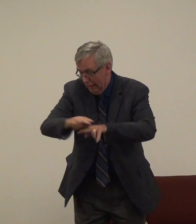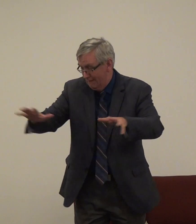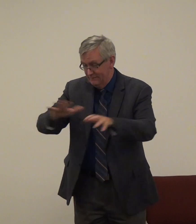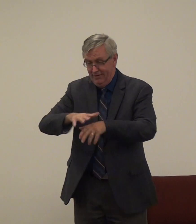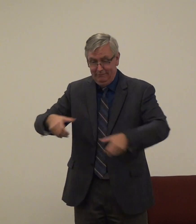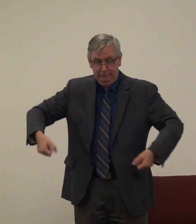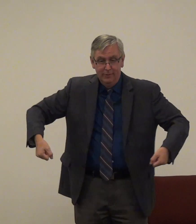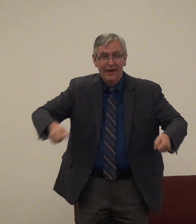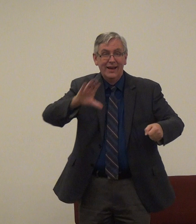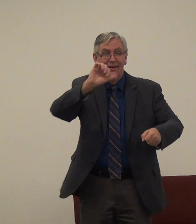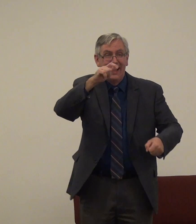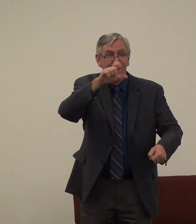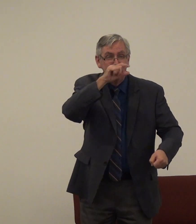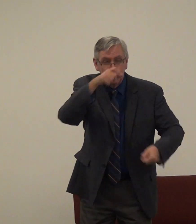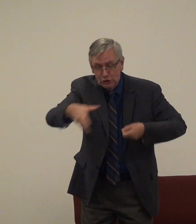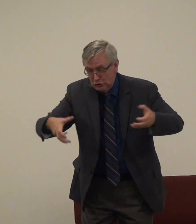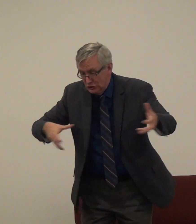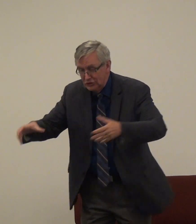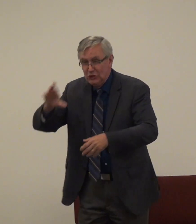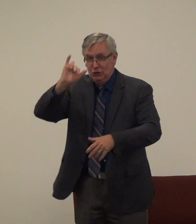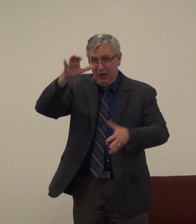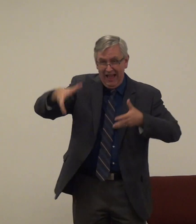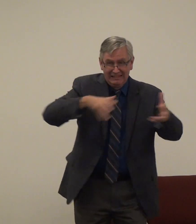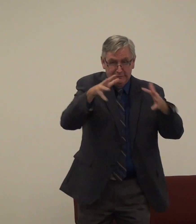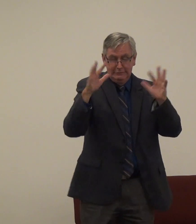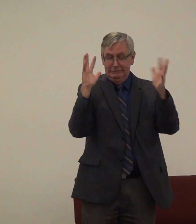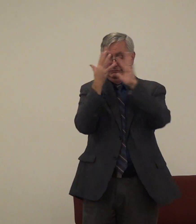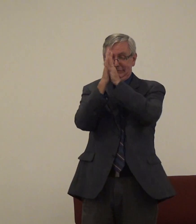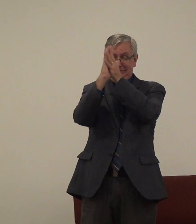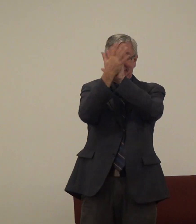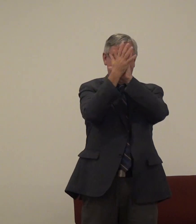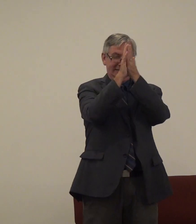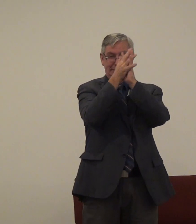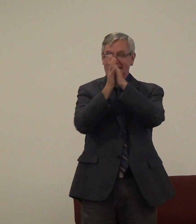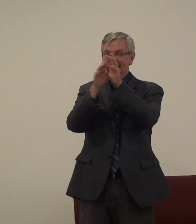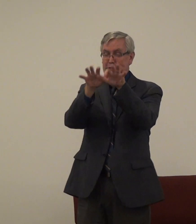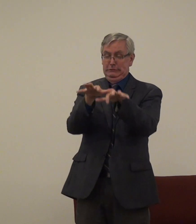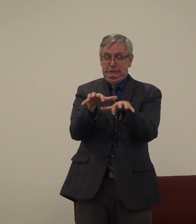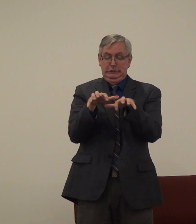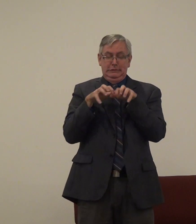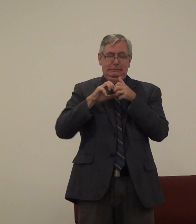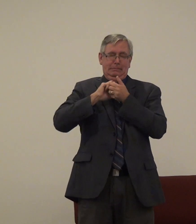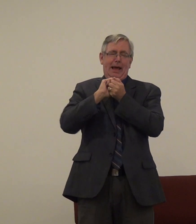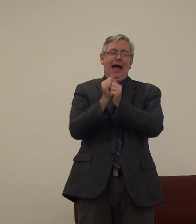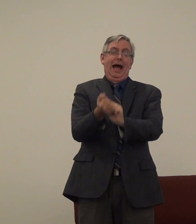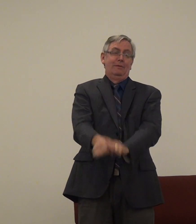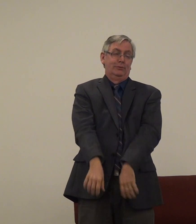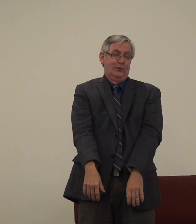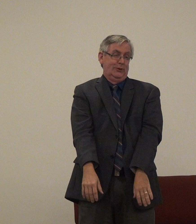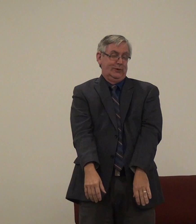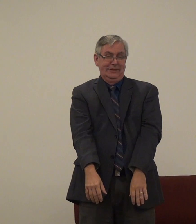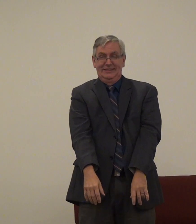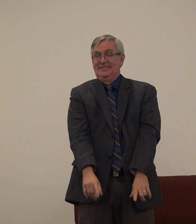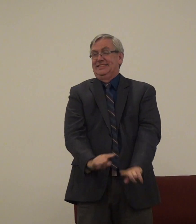on all kinds of stuff. People were laying on the floor. There were chicken cages and big bundles, and it was just